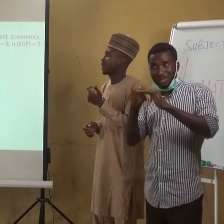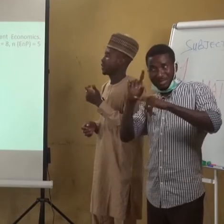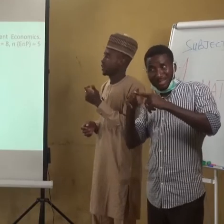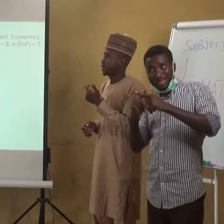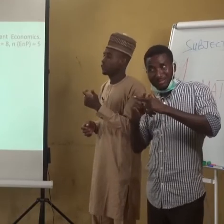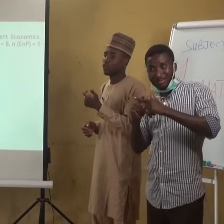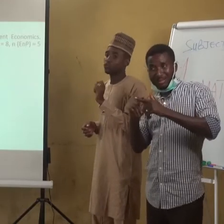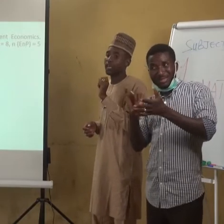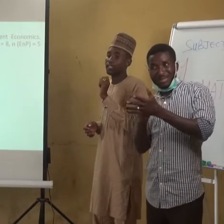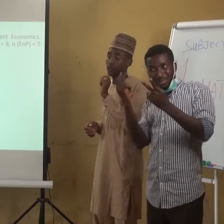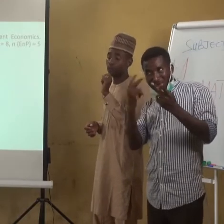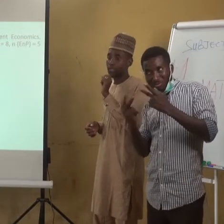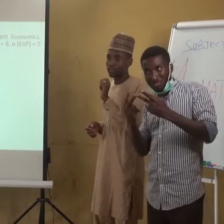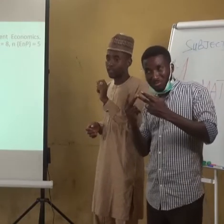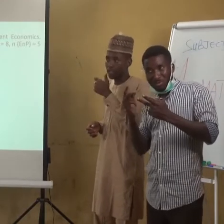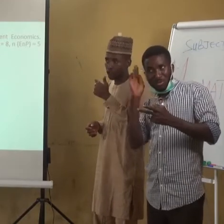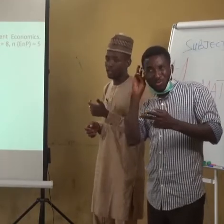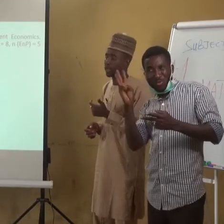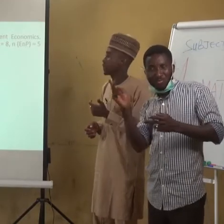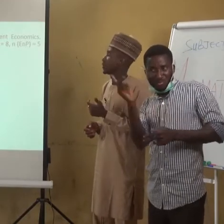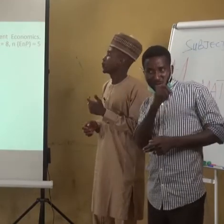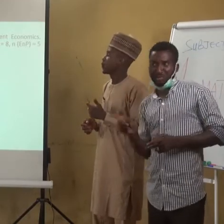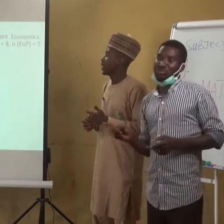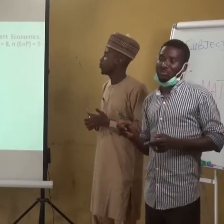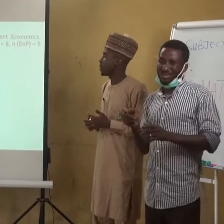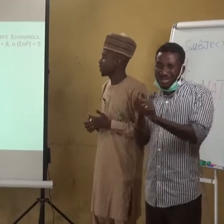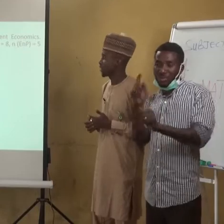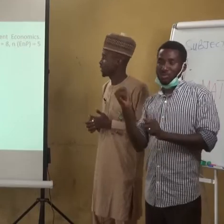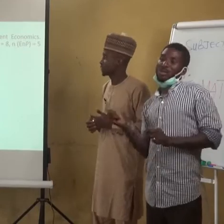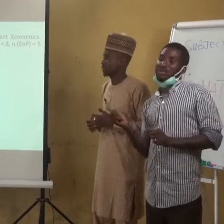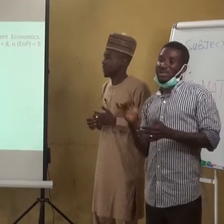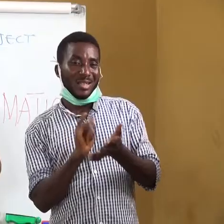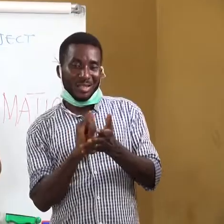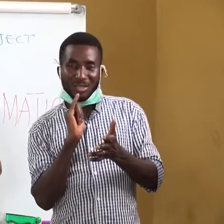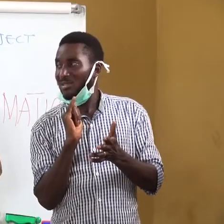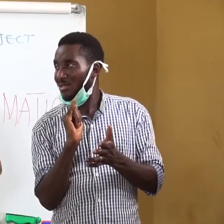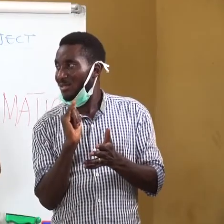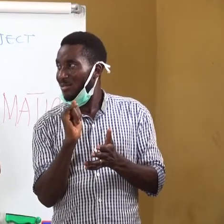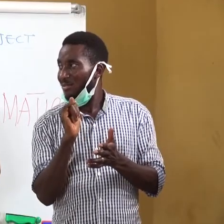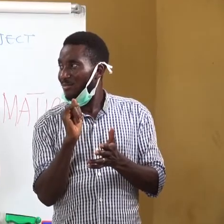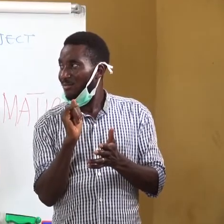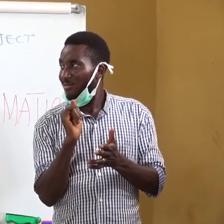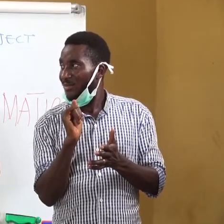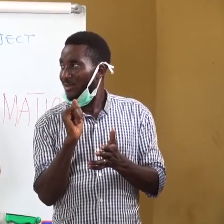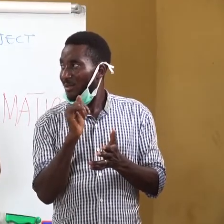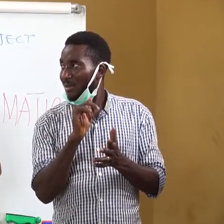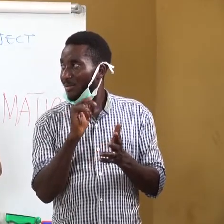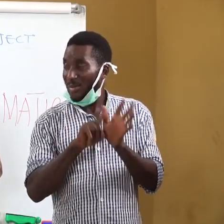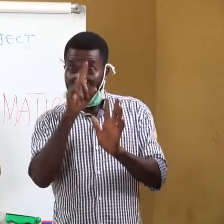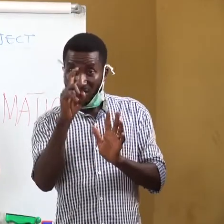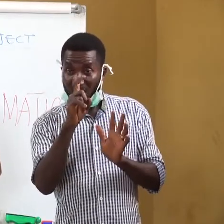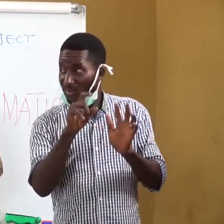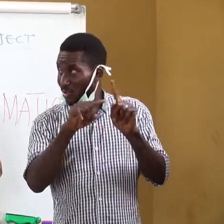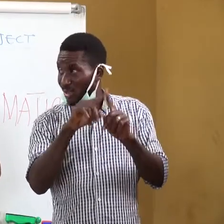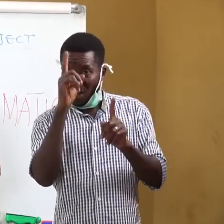then that values will cancel each other. So therefore, minus X and plus X will cancel each other. So we